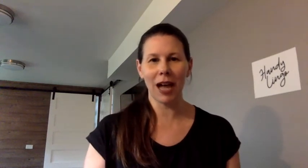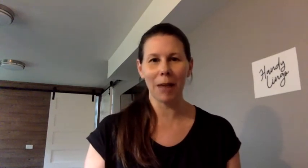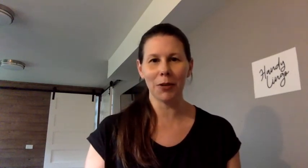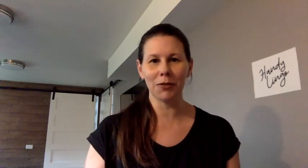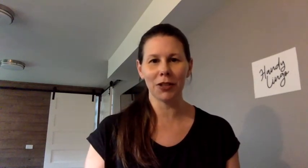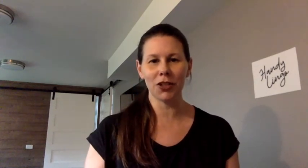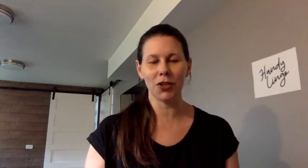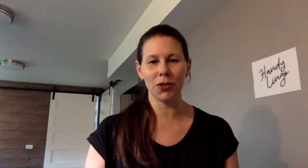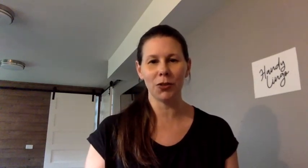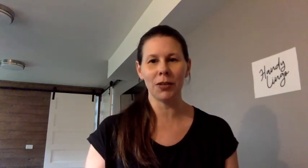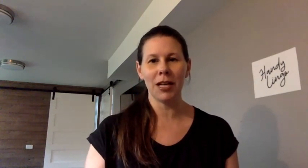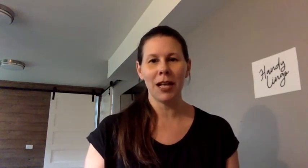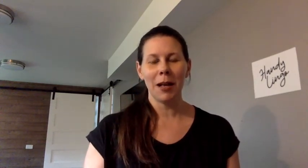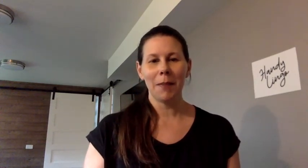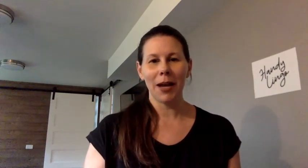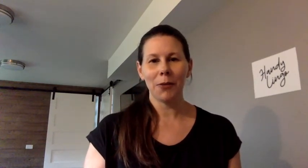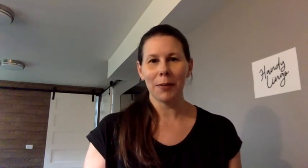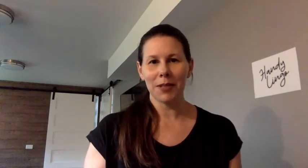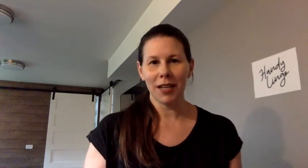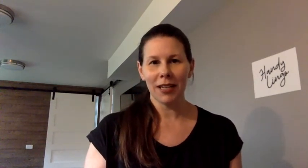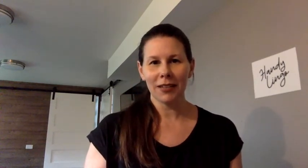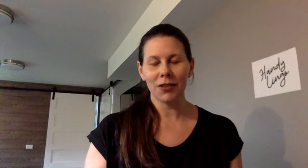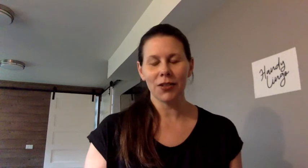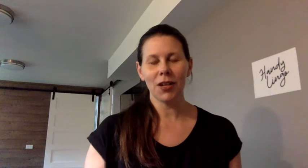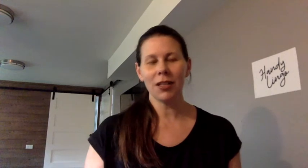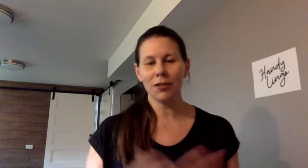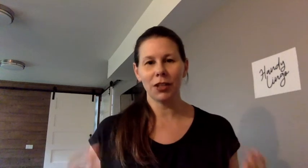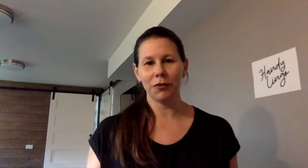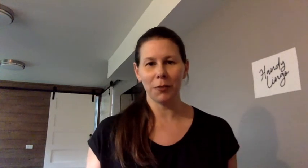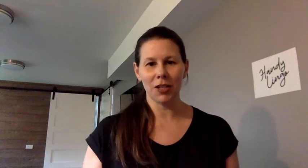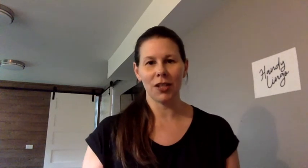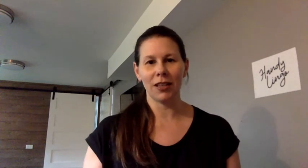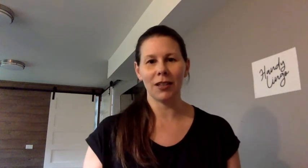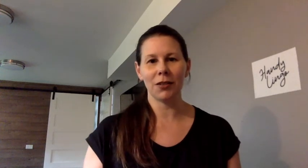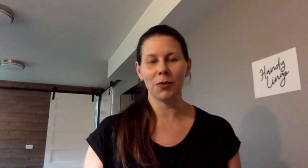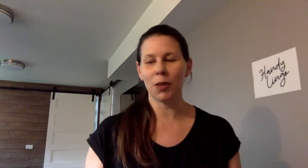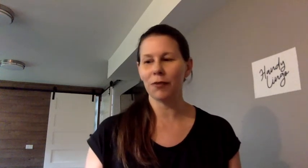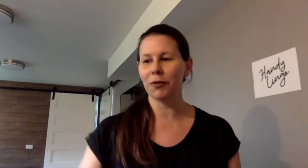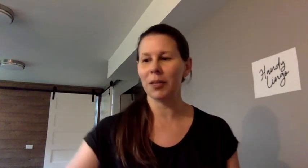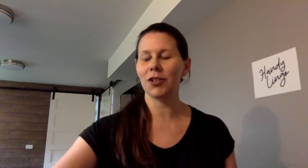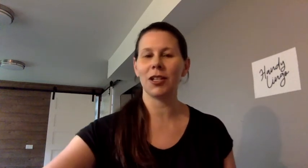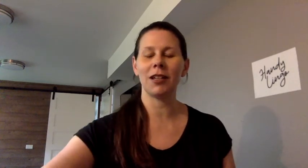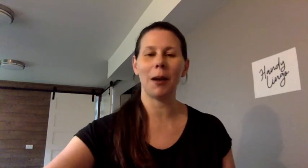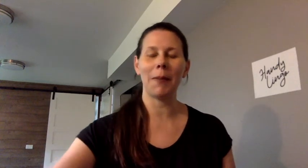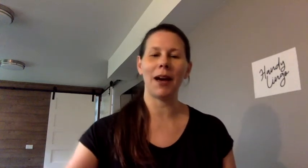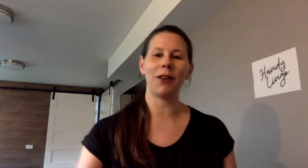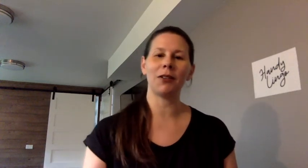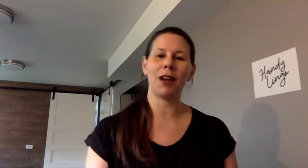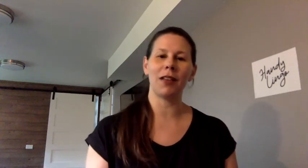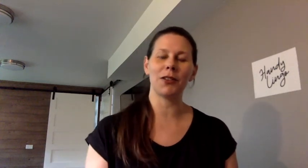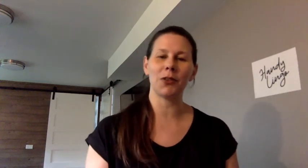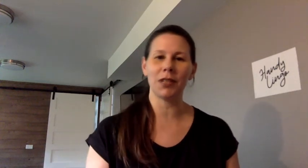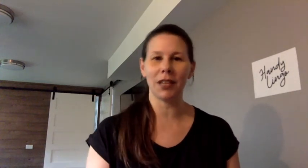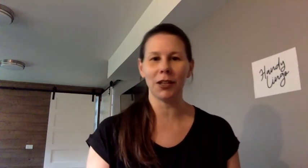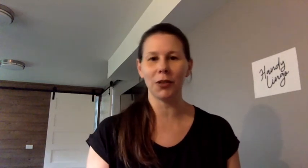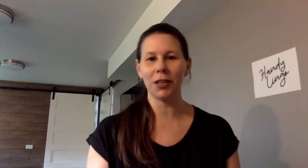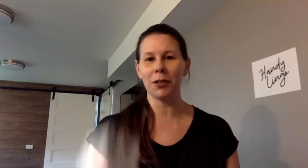hop over to my website, there's tons of good information on there. There's more information about the storytelling curriculum.